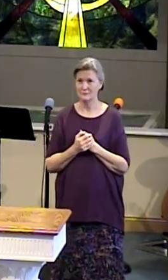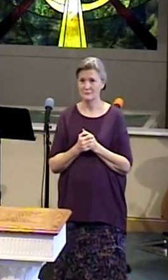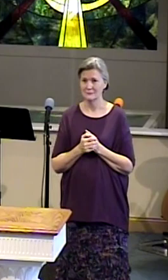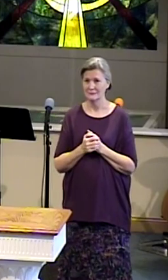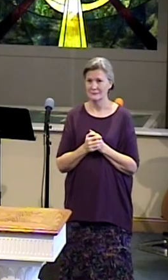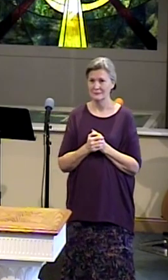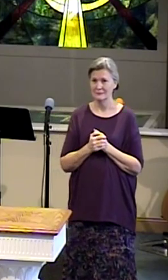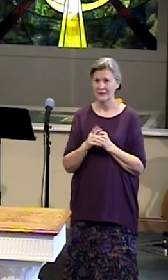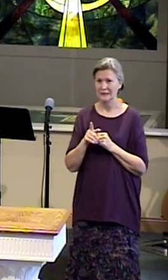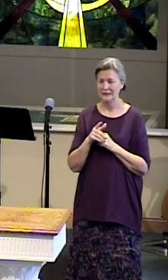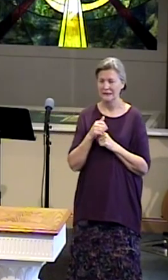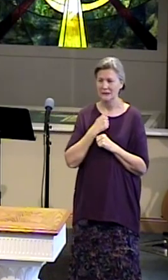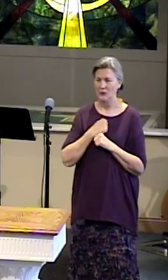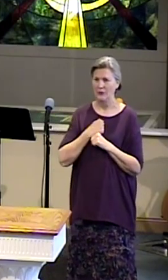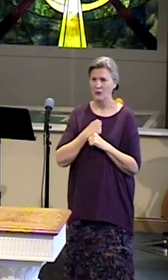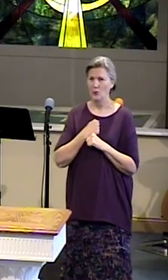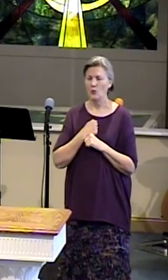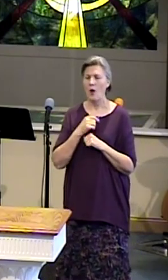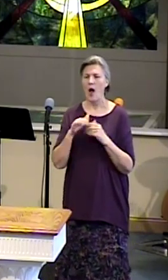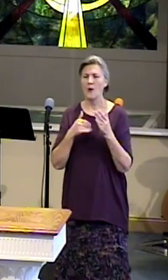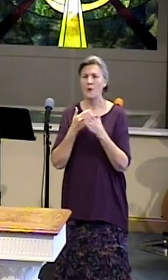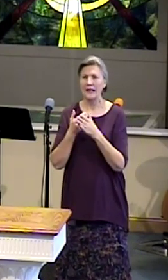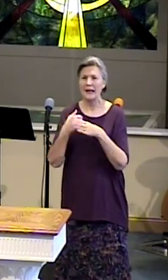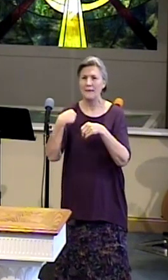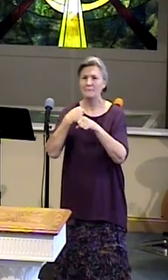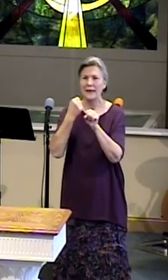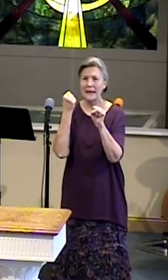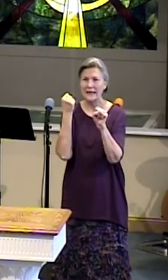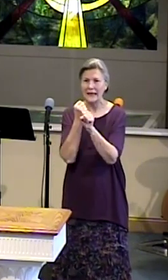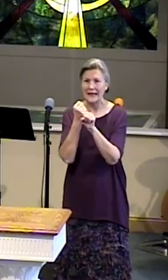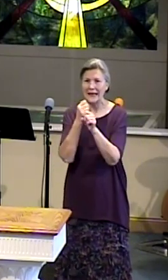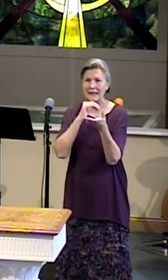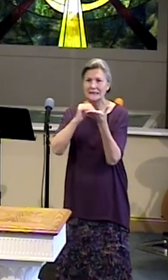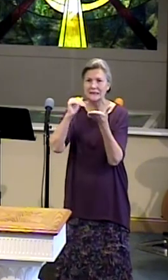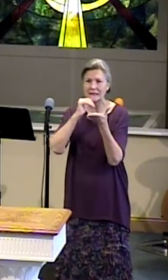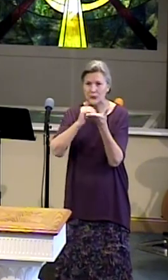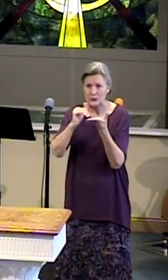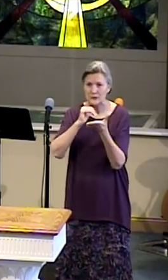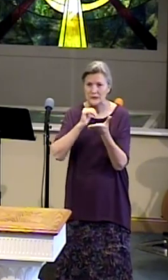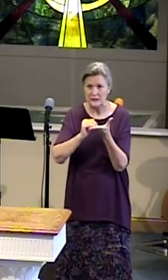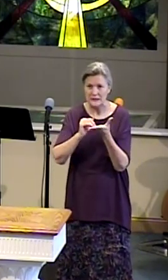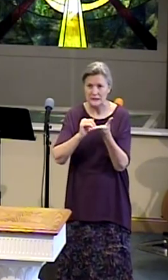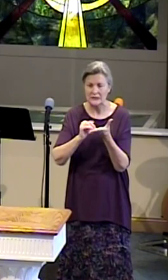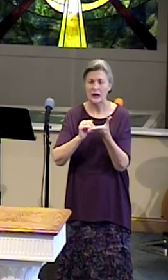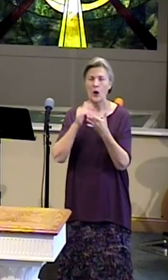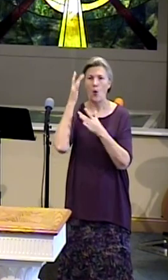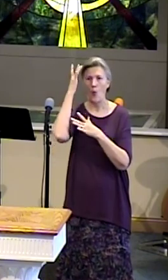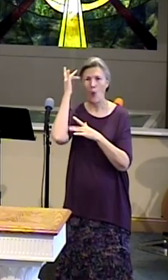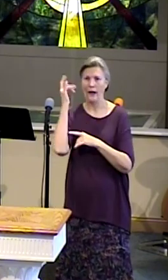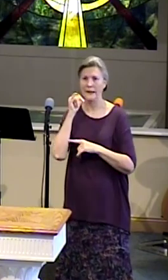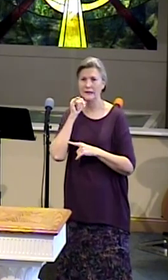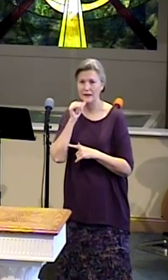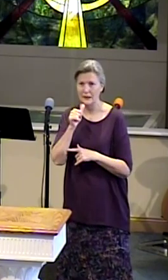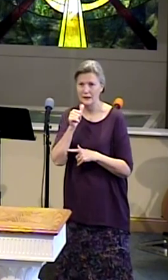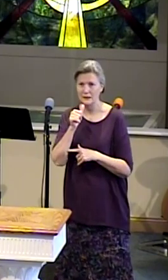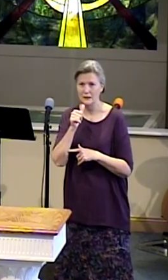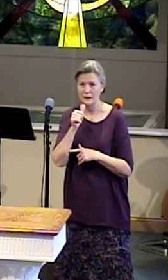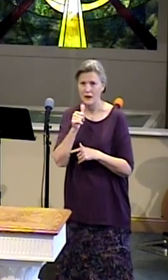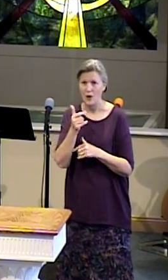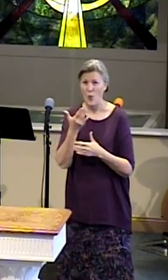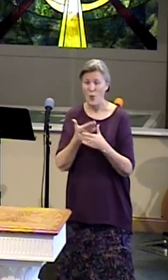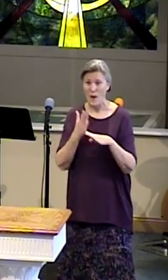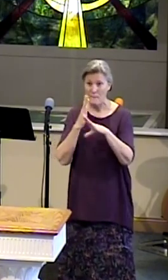Sorry, I'd come up. We're already formulating things. It's your flesh. What doth hinder me? I'll tell you what it does. Your